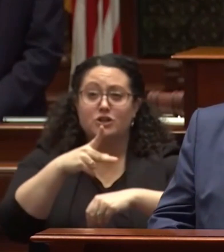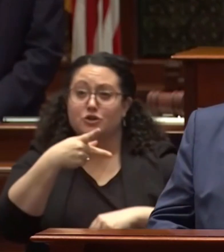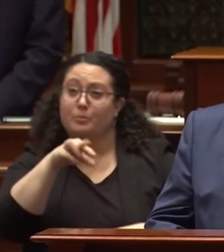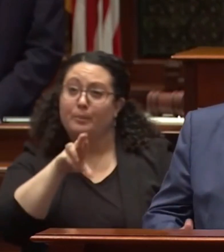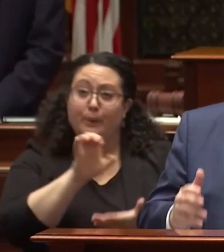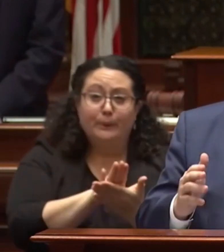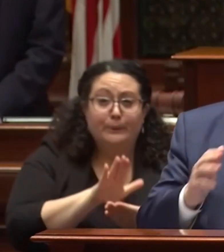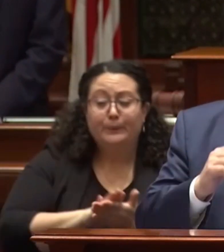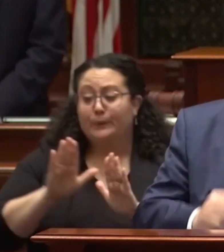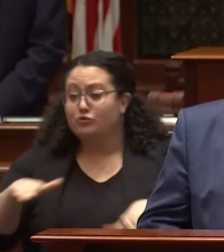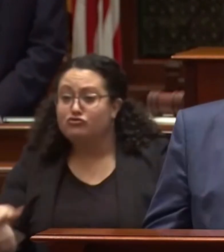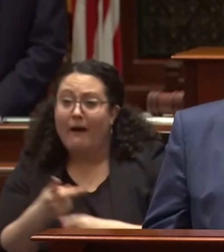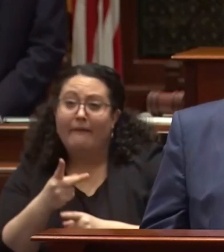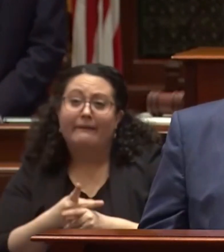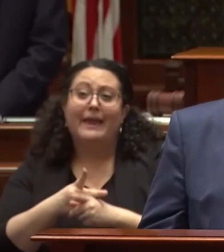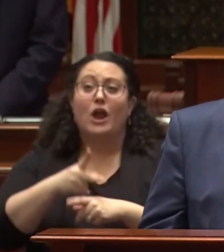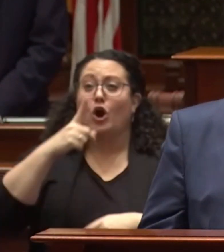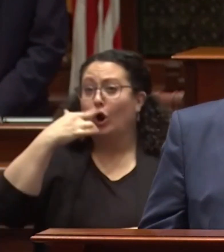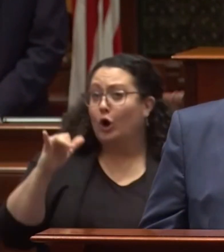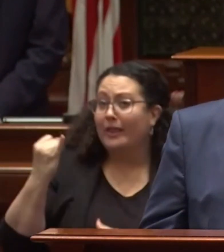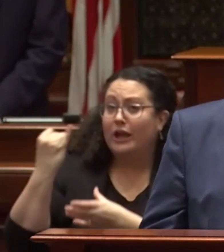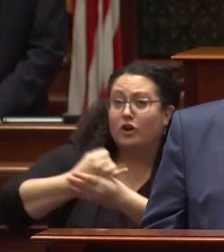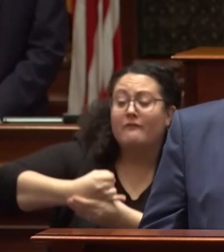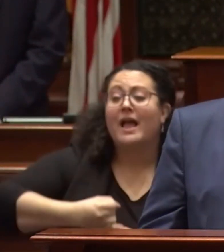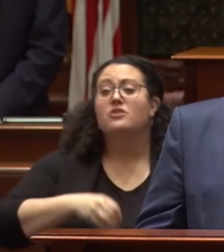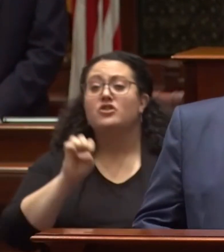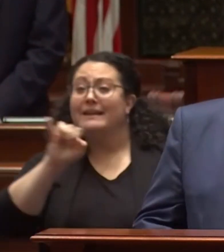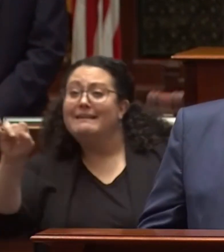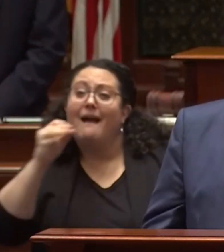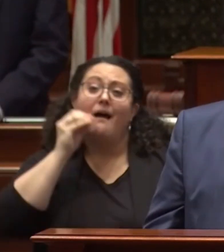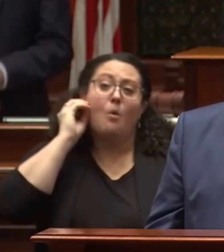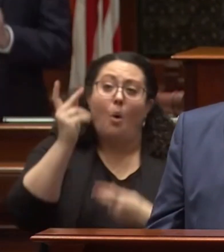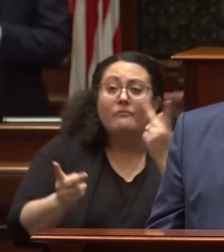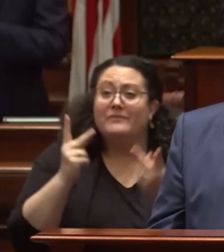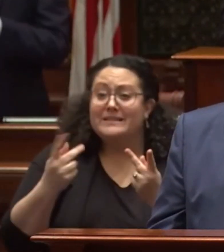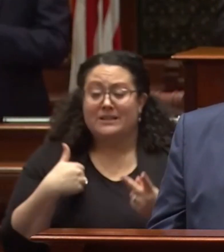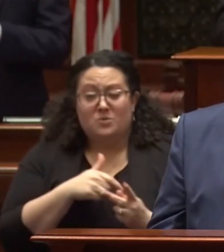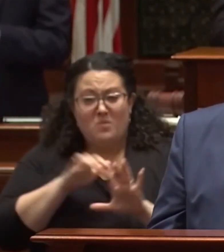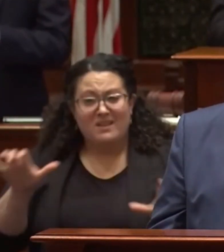preschool, childcare, early intervention, and home visiting.